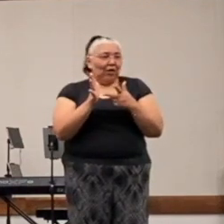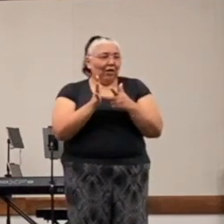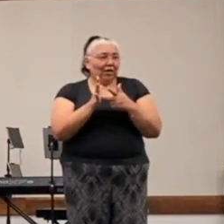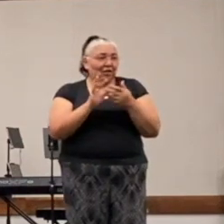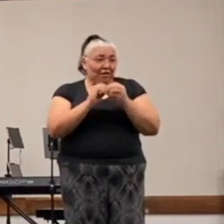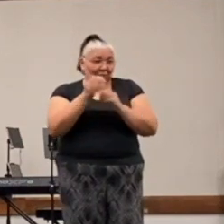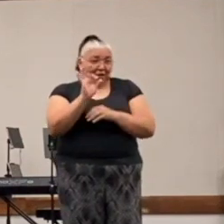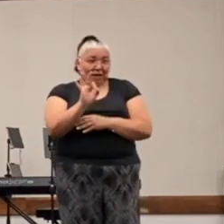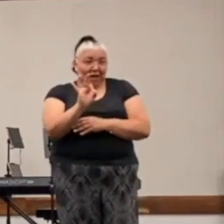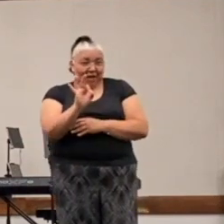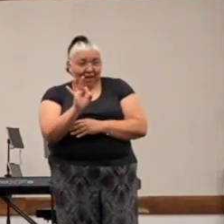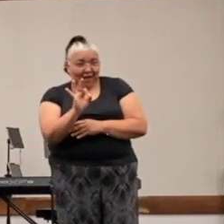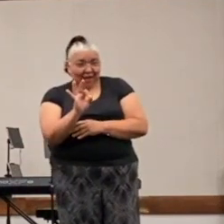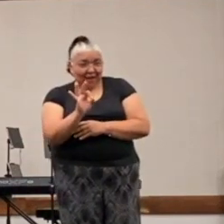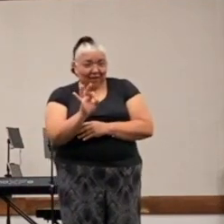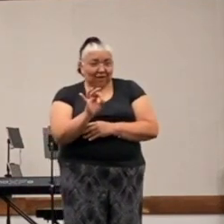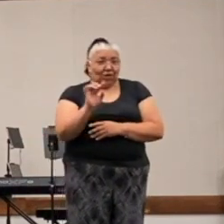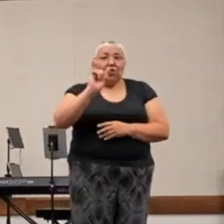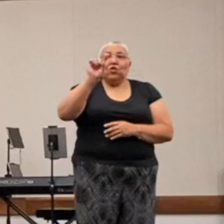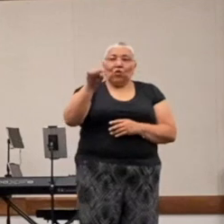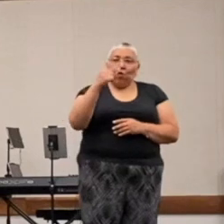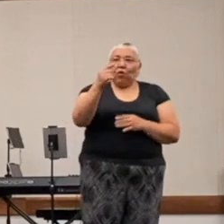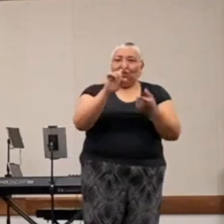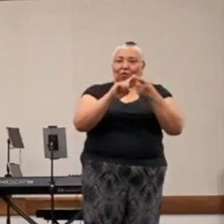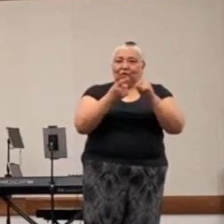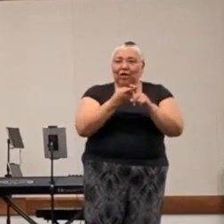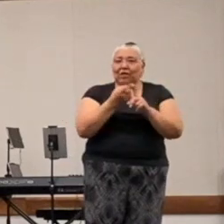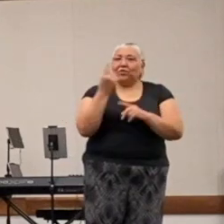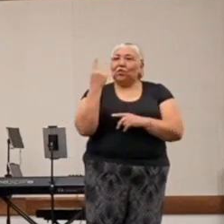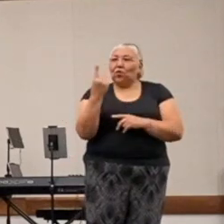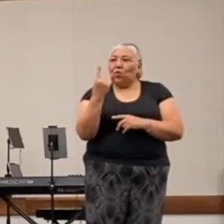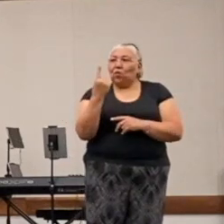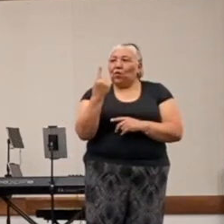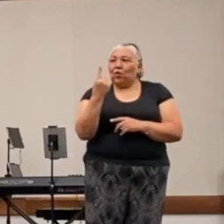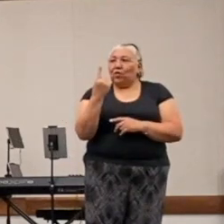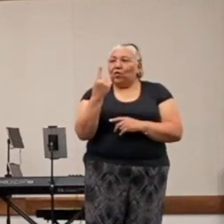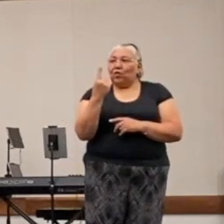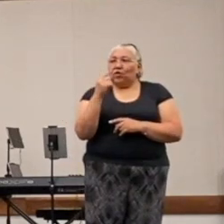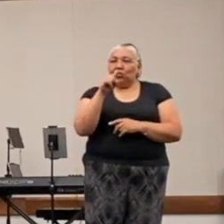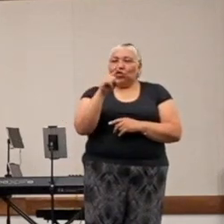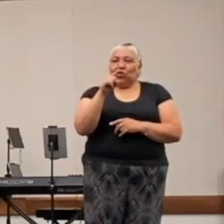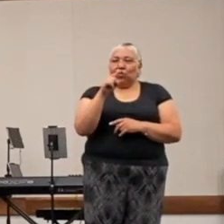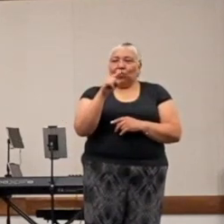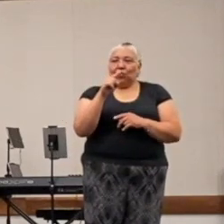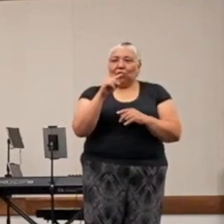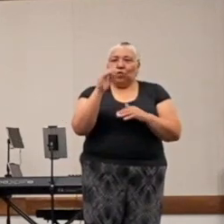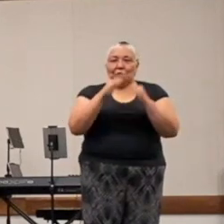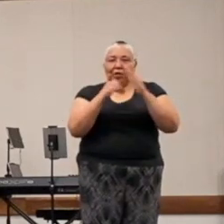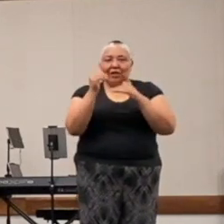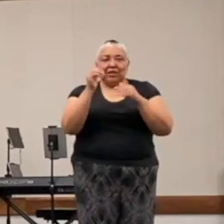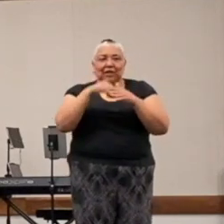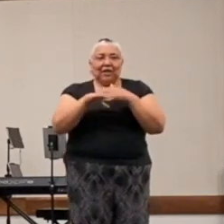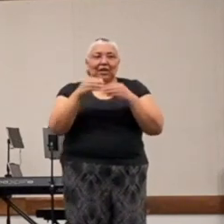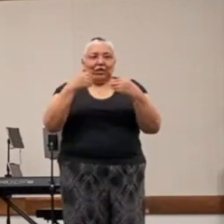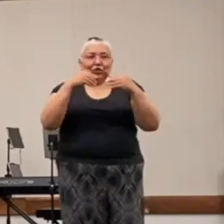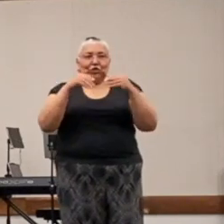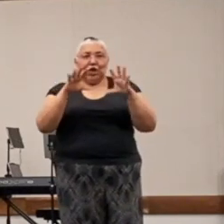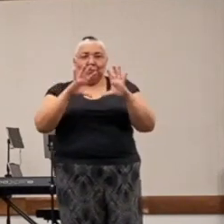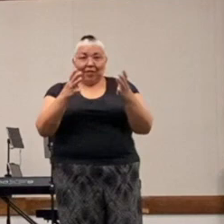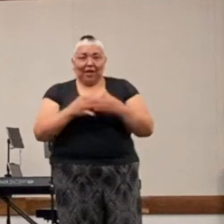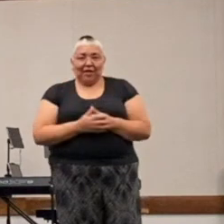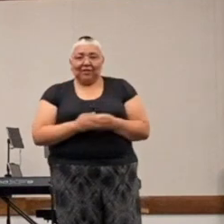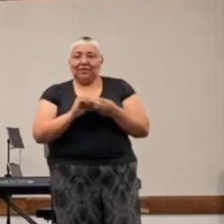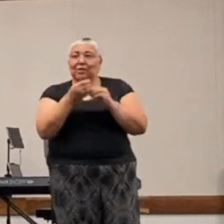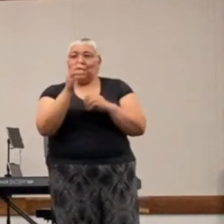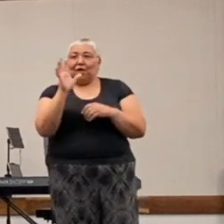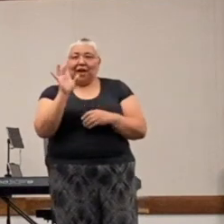Number 9, your only friend is the one who is the one you built in shop class. Number